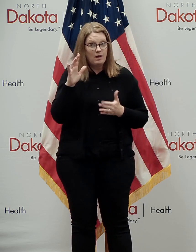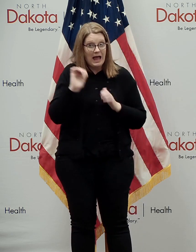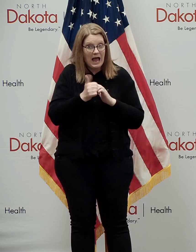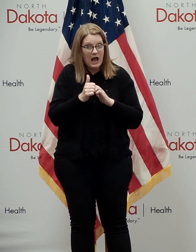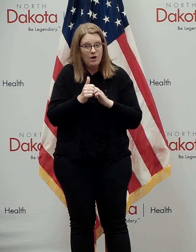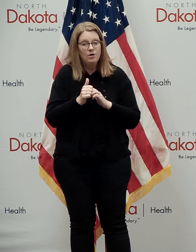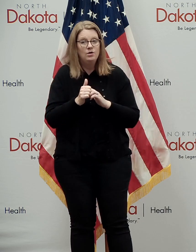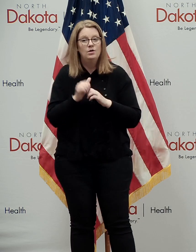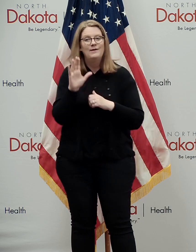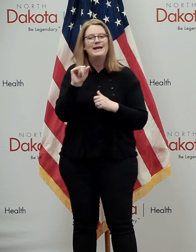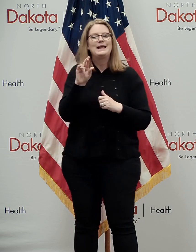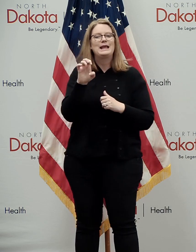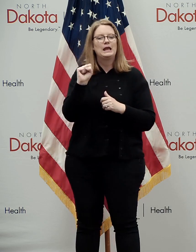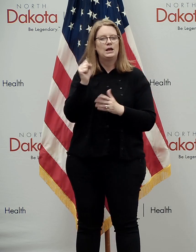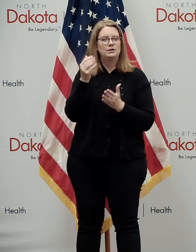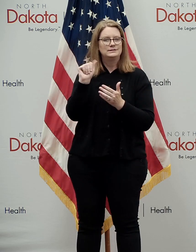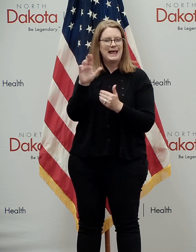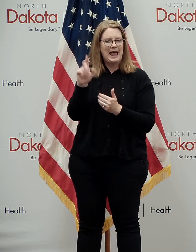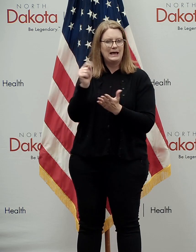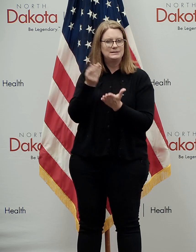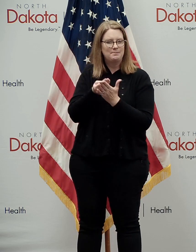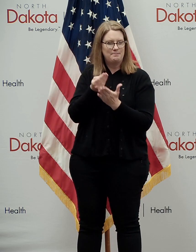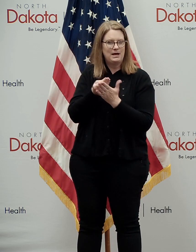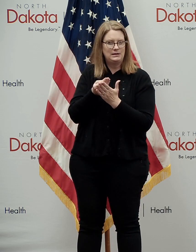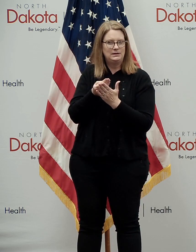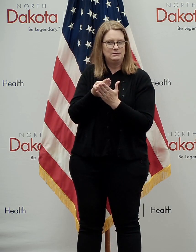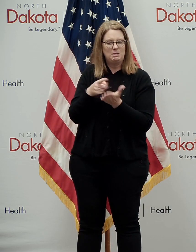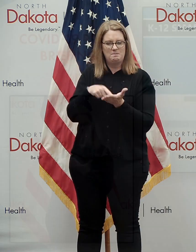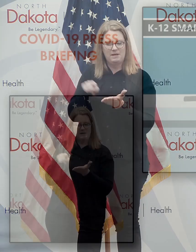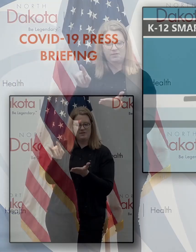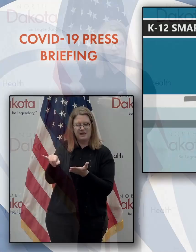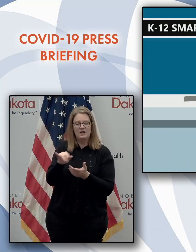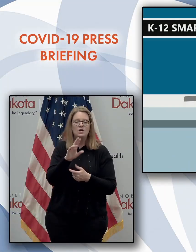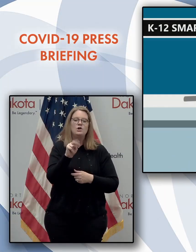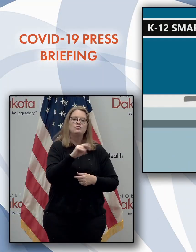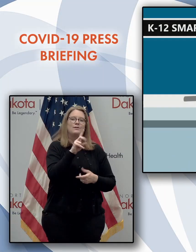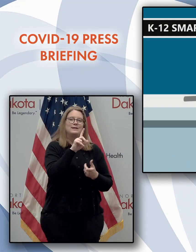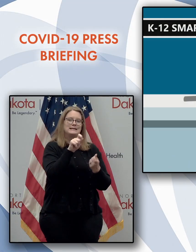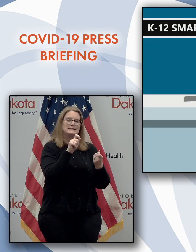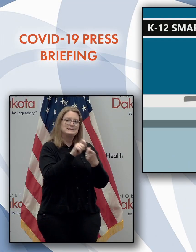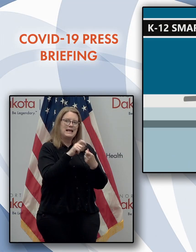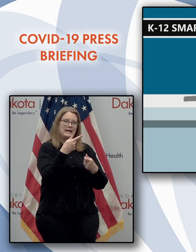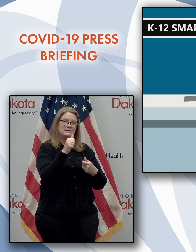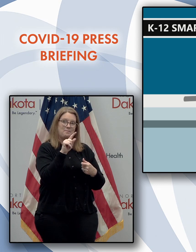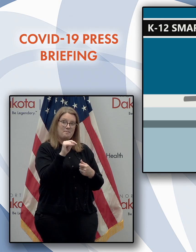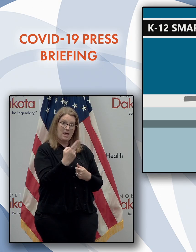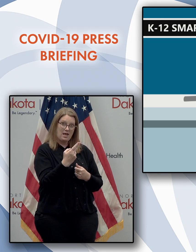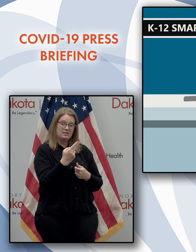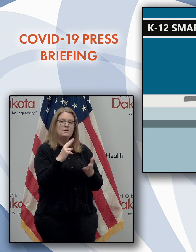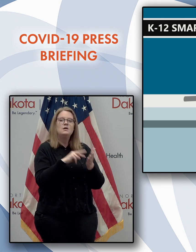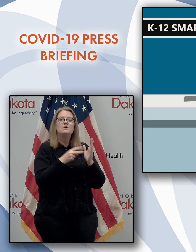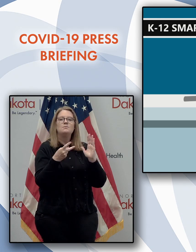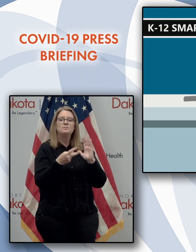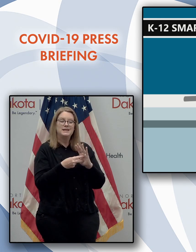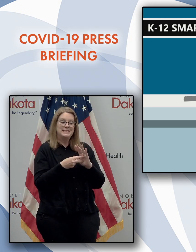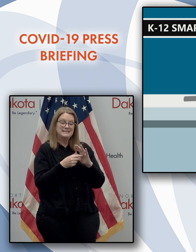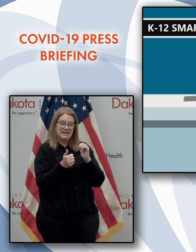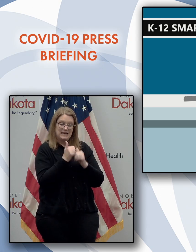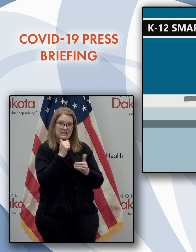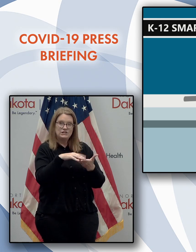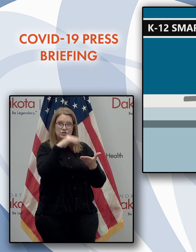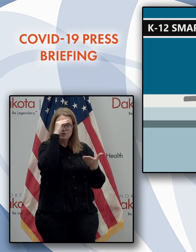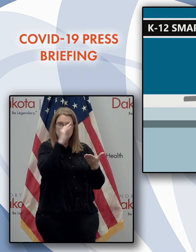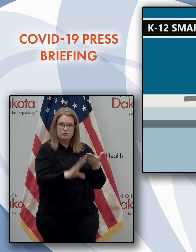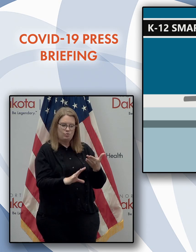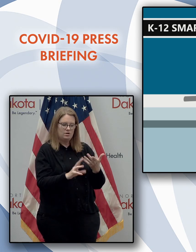funding from the CARES Act. North Dakota Exact Path is adaptable to each student and meets each student